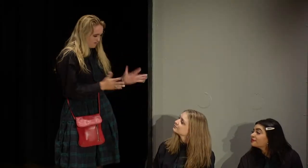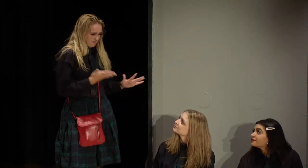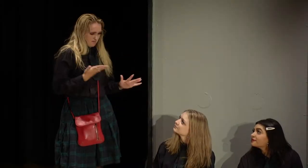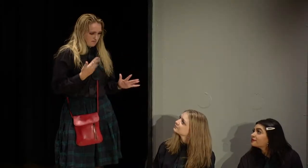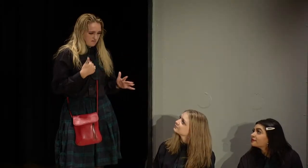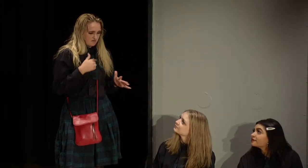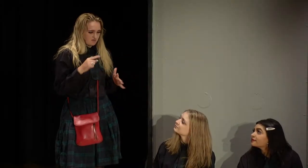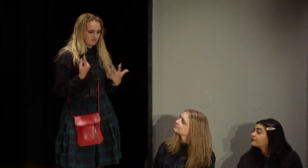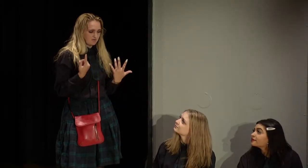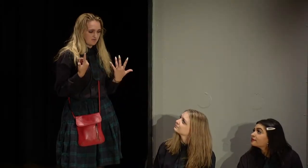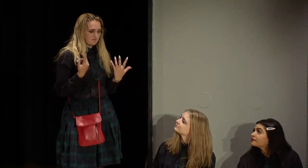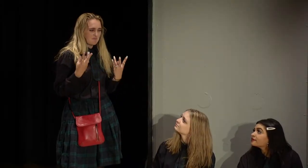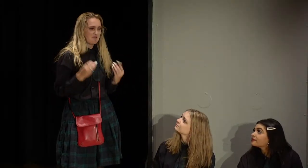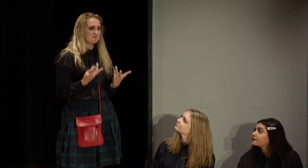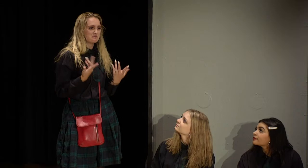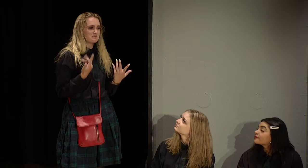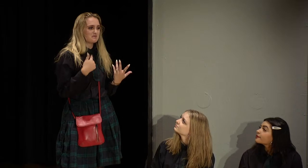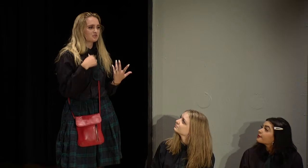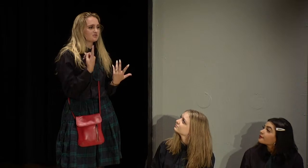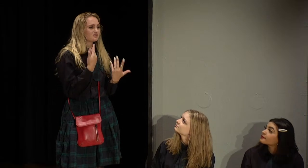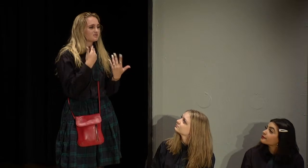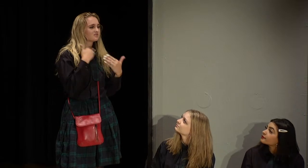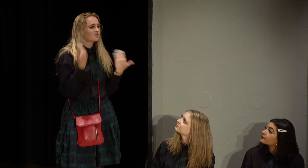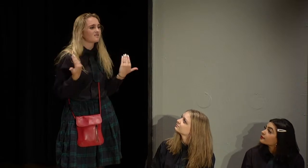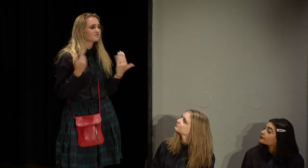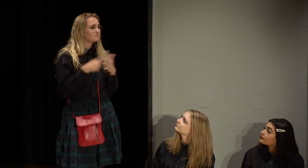No, Claire. Lindsay. You don't have to take the fall for me.